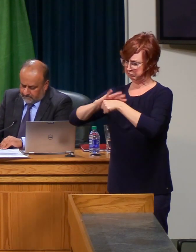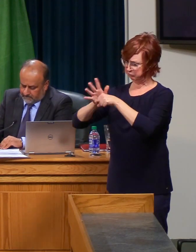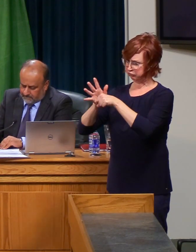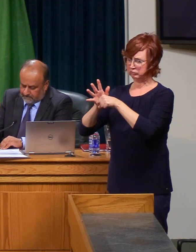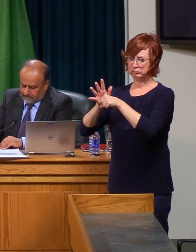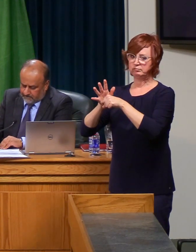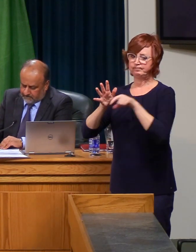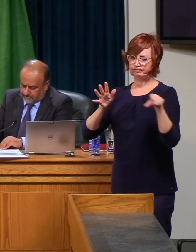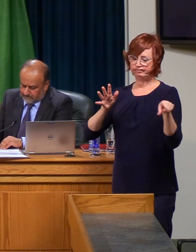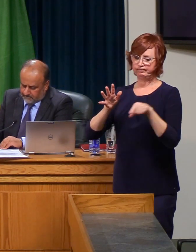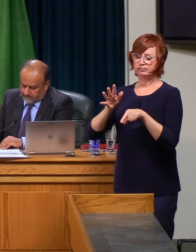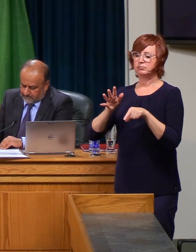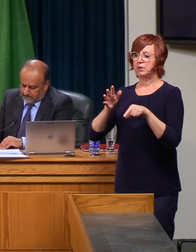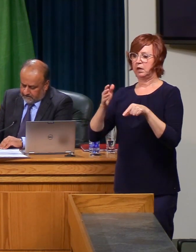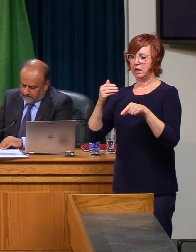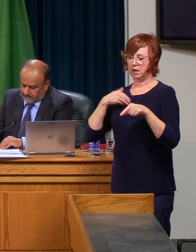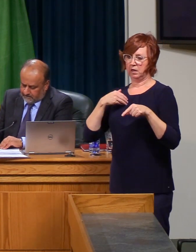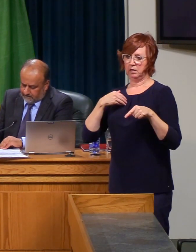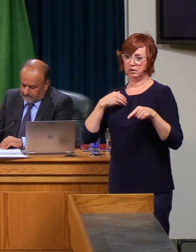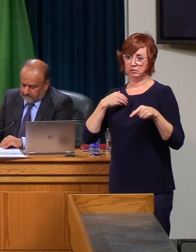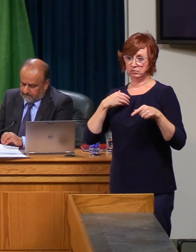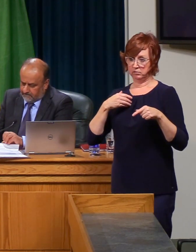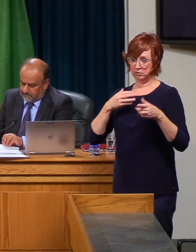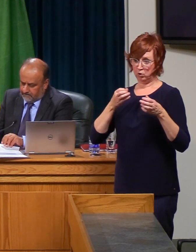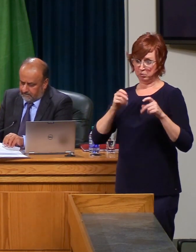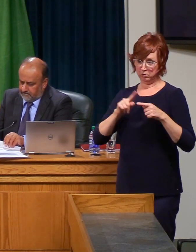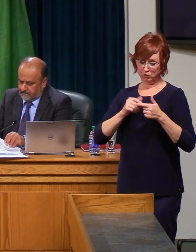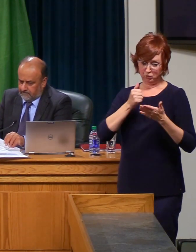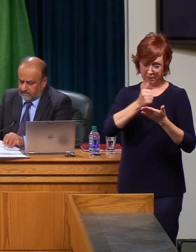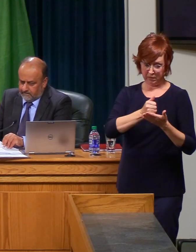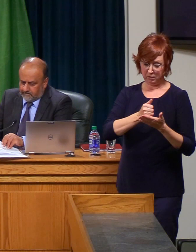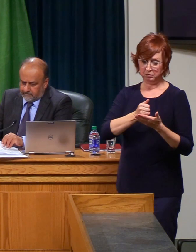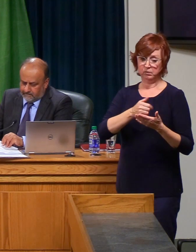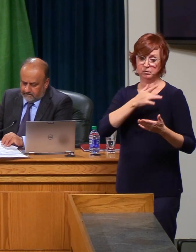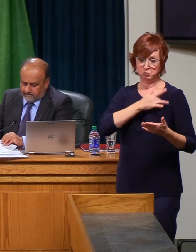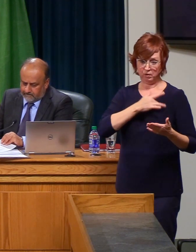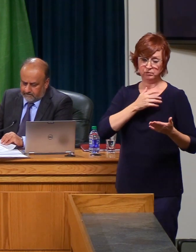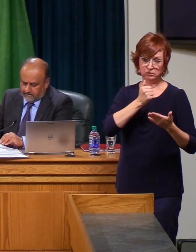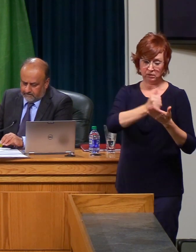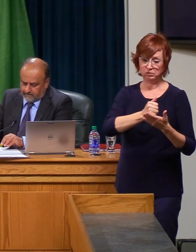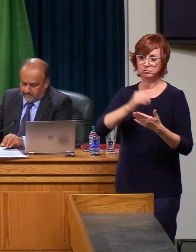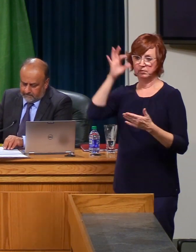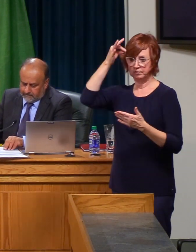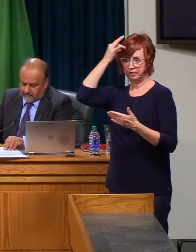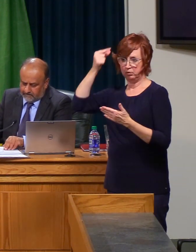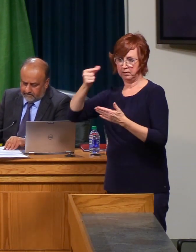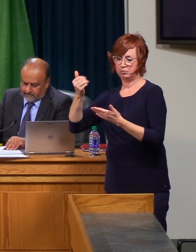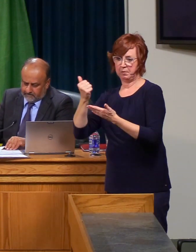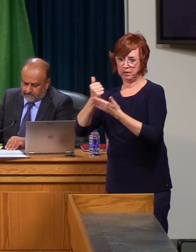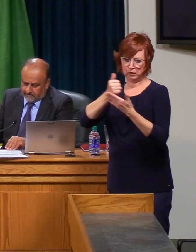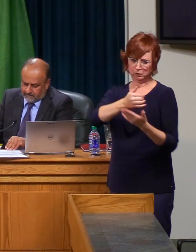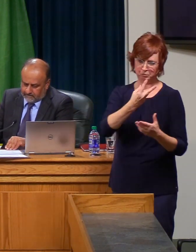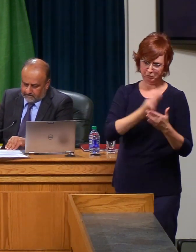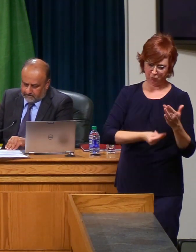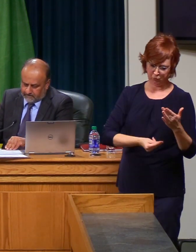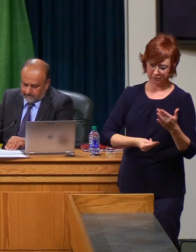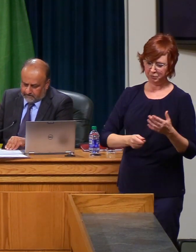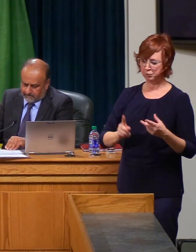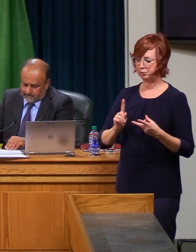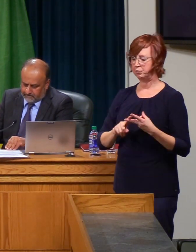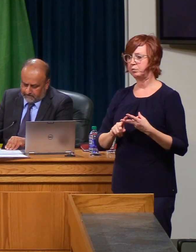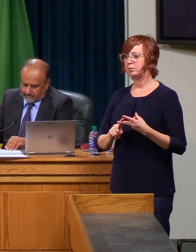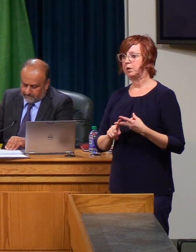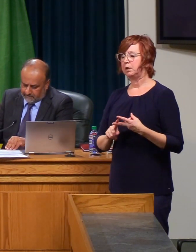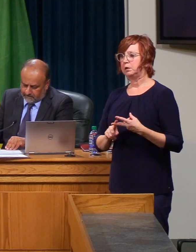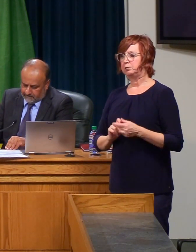as well through some of the federal support program that are there, and we're going to continue to work with those in Saskatchewan, as